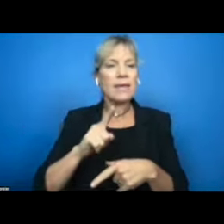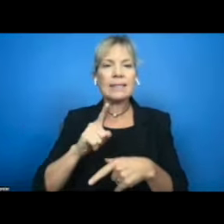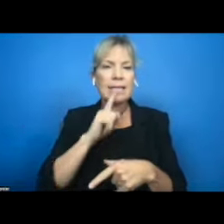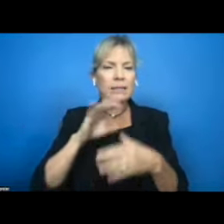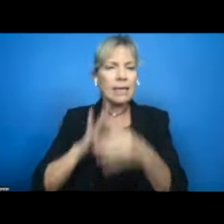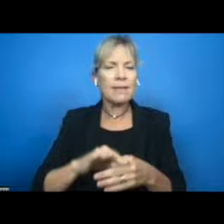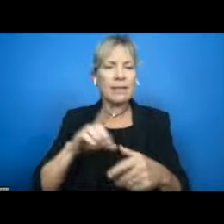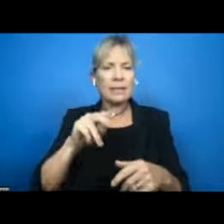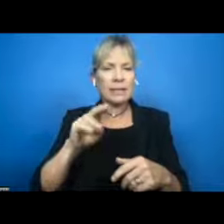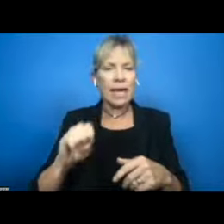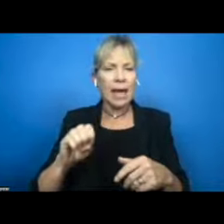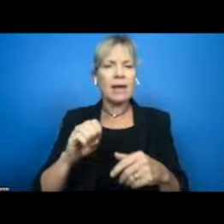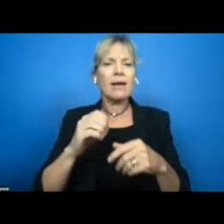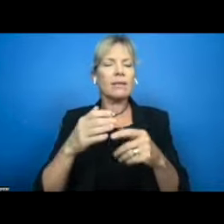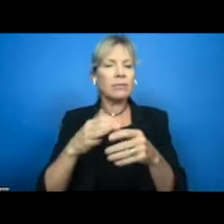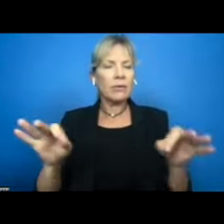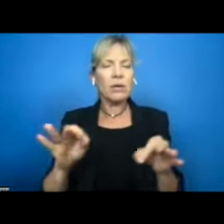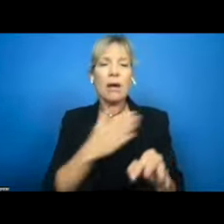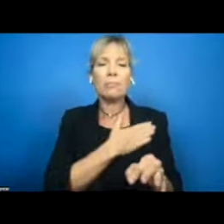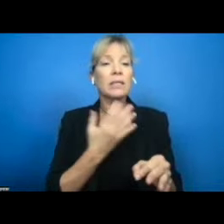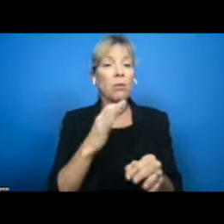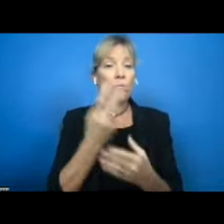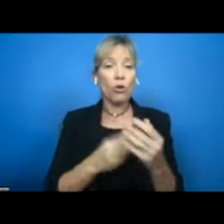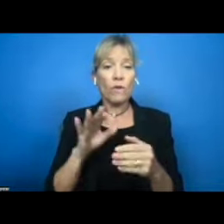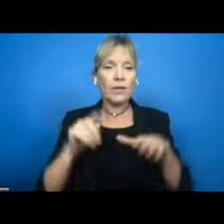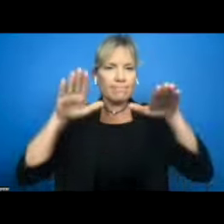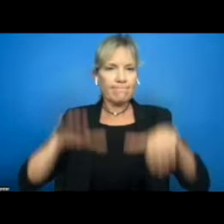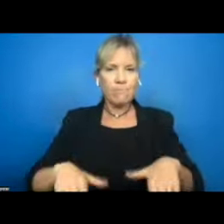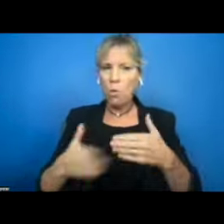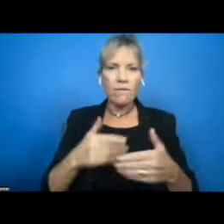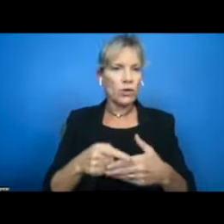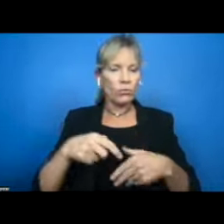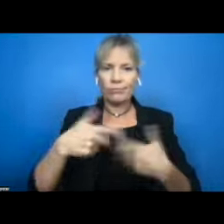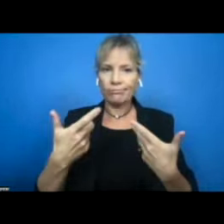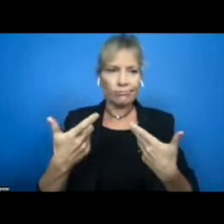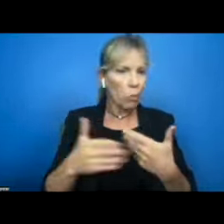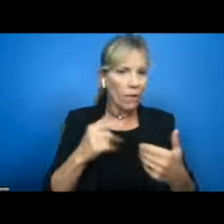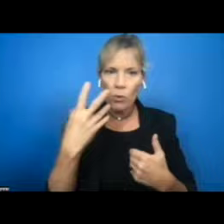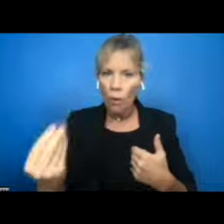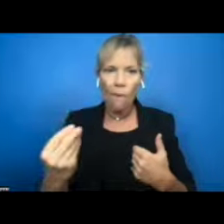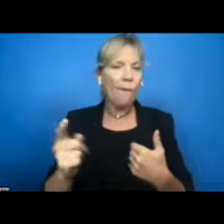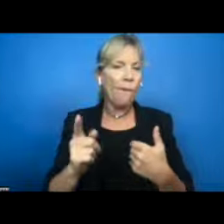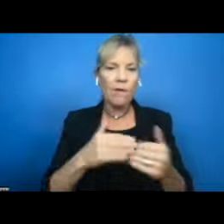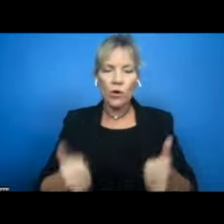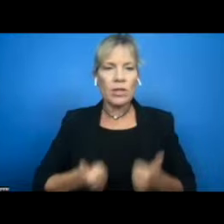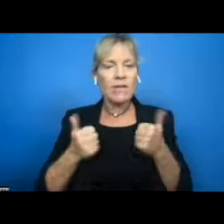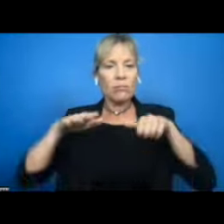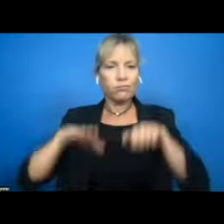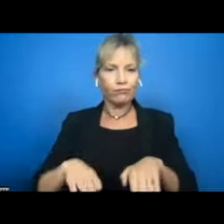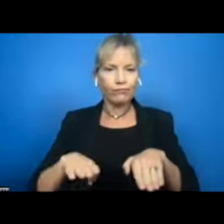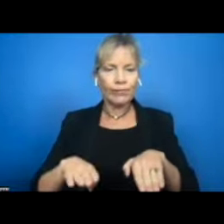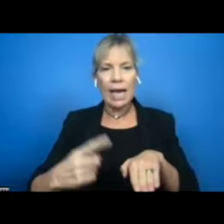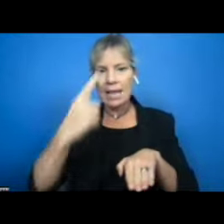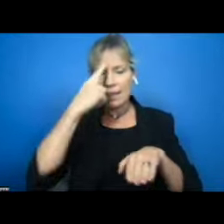language. Please place both feet on the ground, wherever you are or wherever you live, and think about who